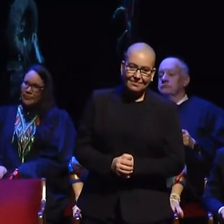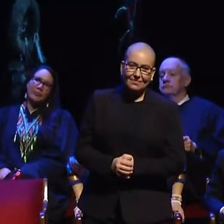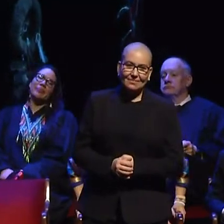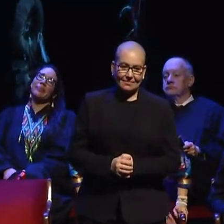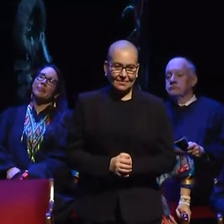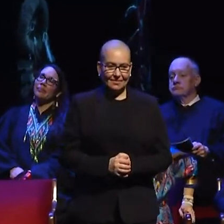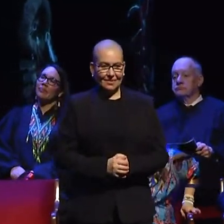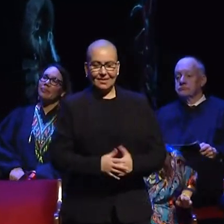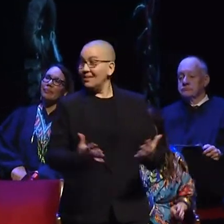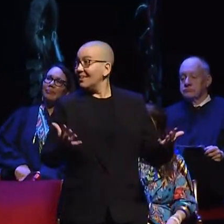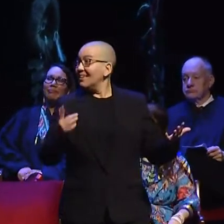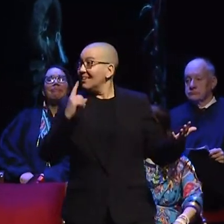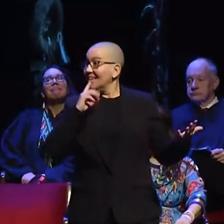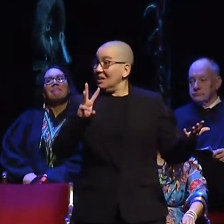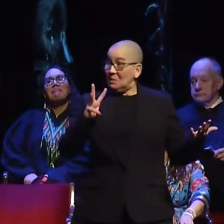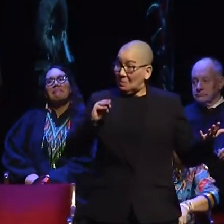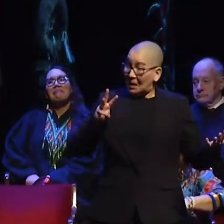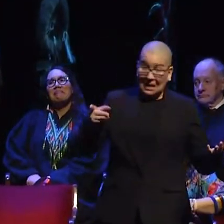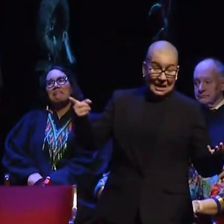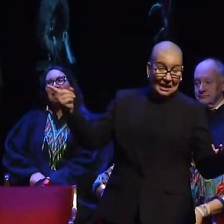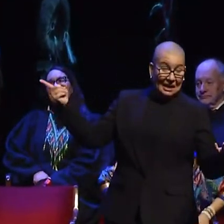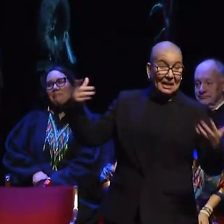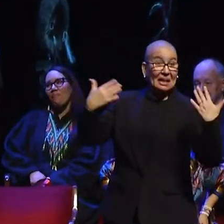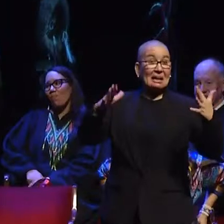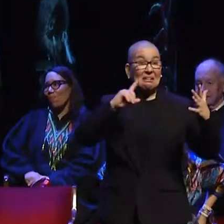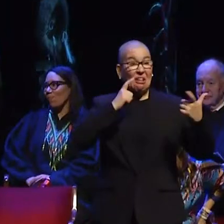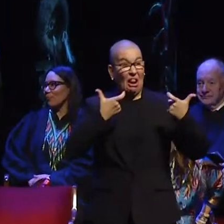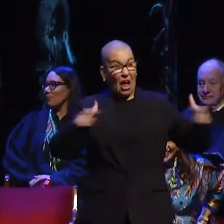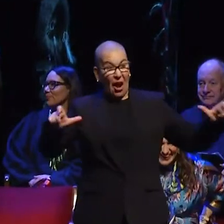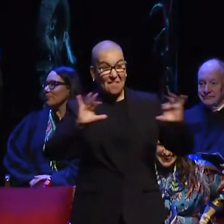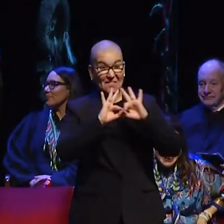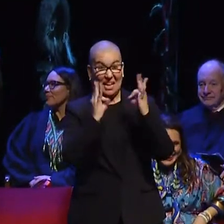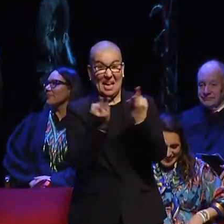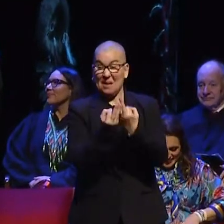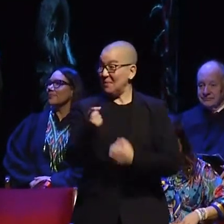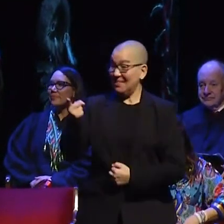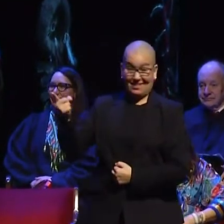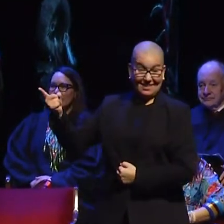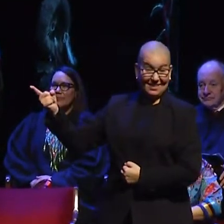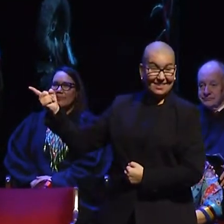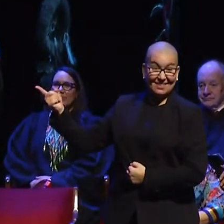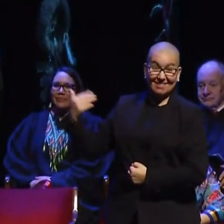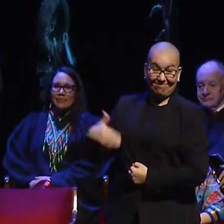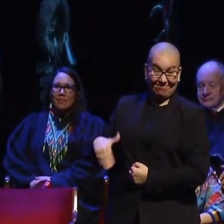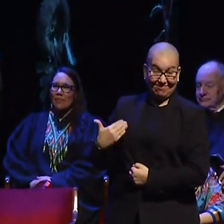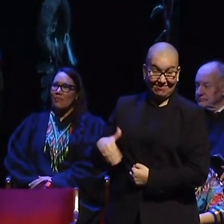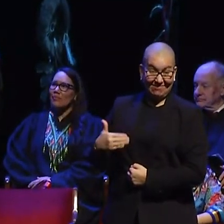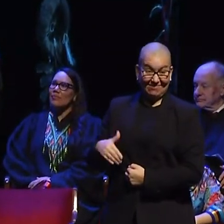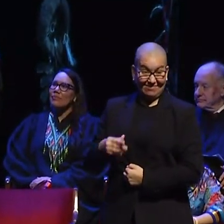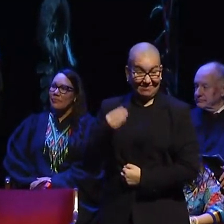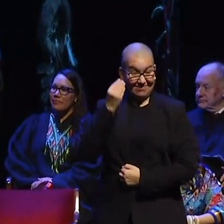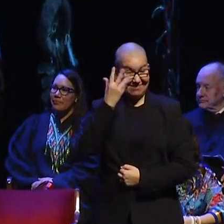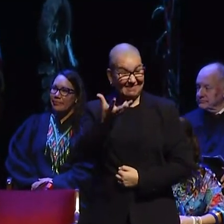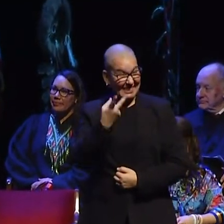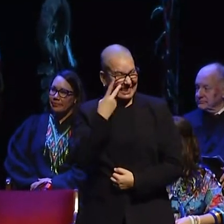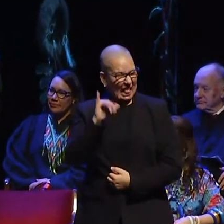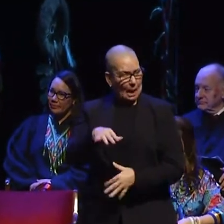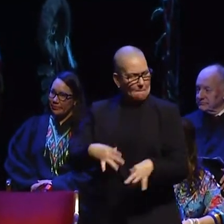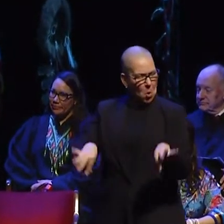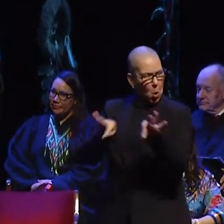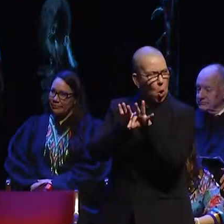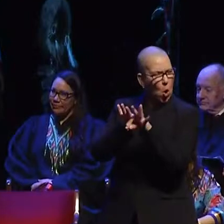As my large extended family leaves the stage, you can tell what's important. I have a deep debt of gratitude for